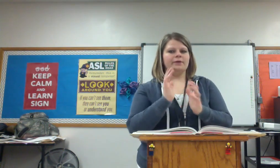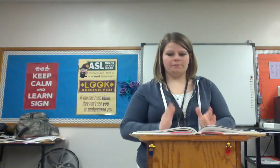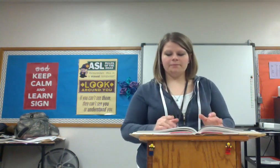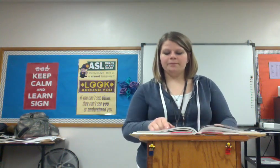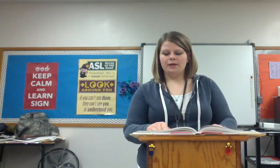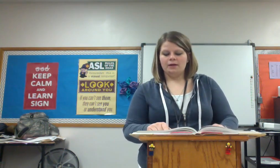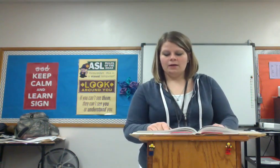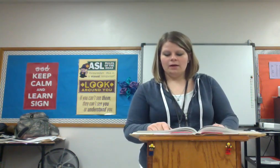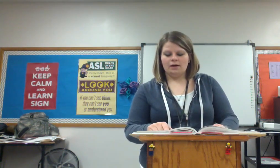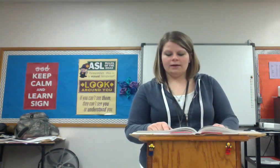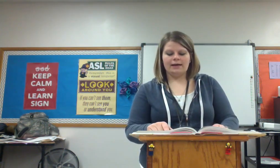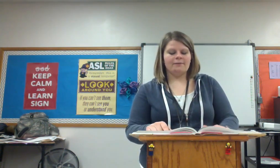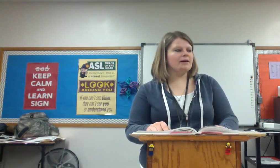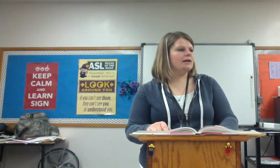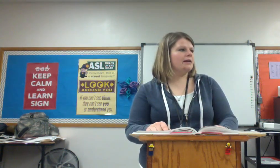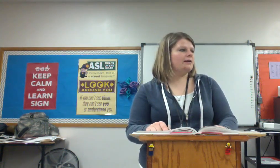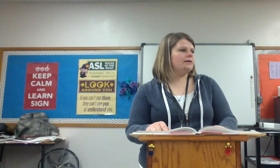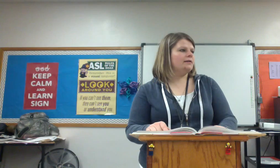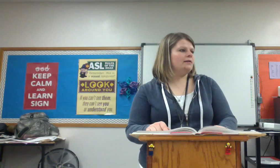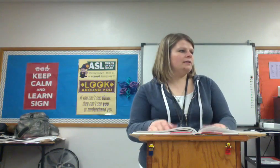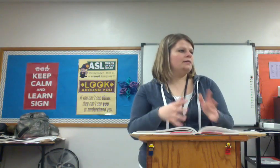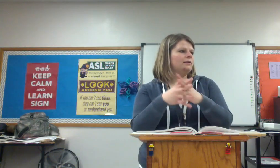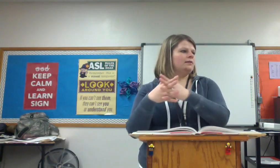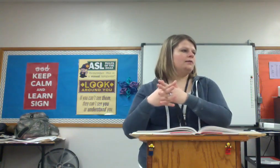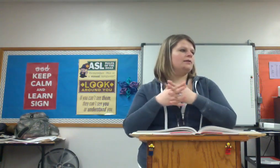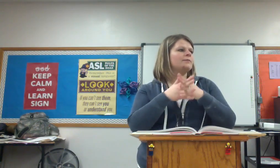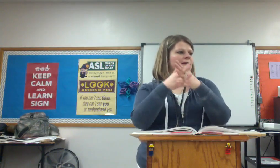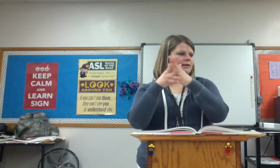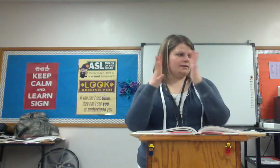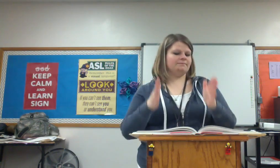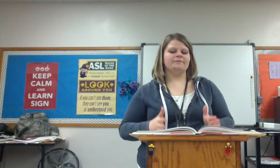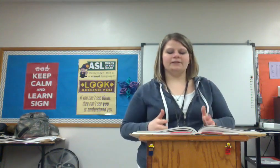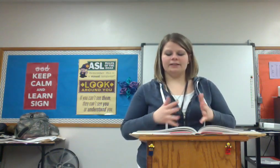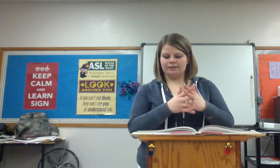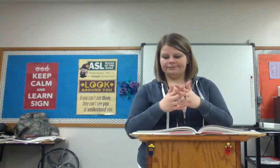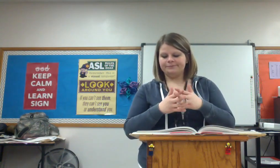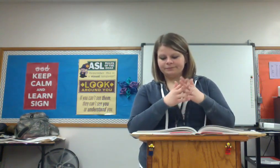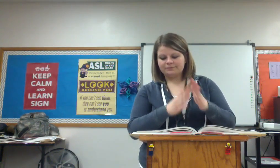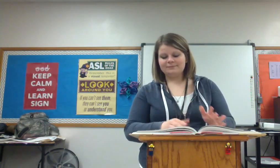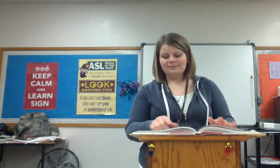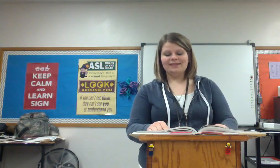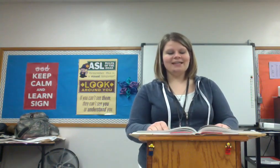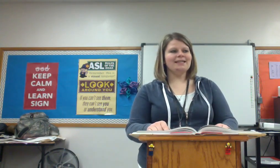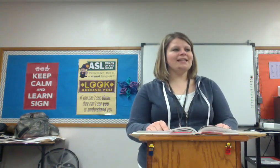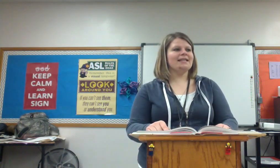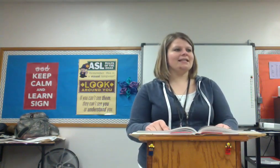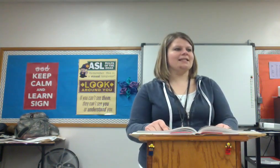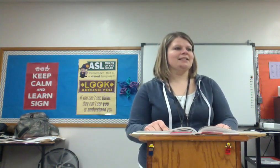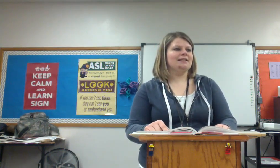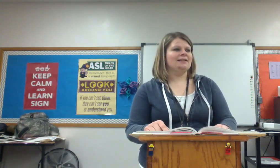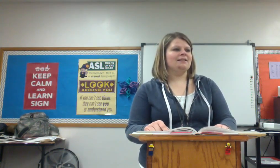Yep. Okay, American. American, very good. Canadian.